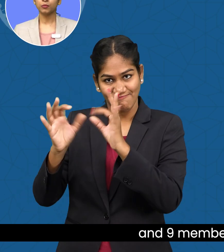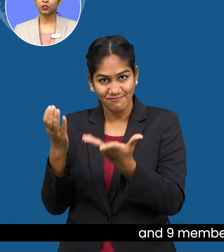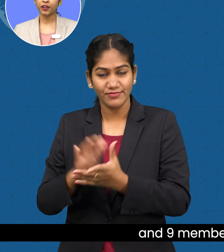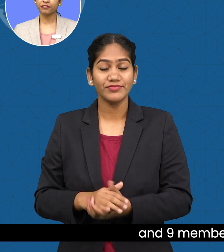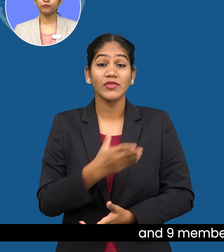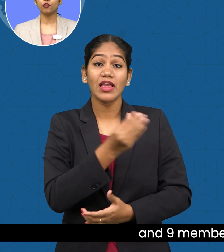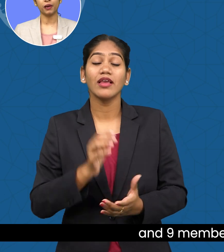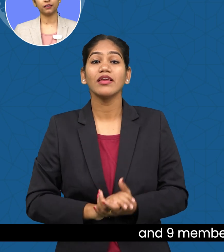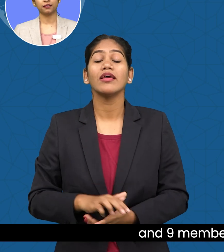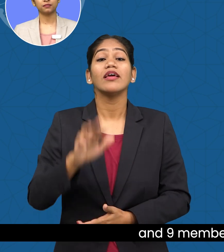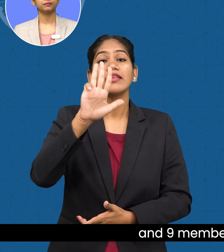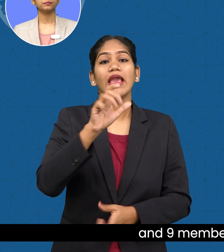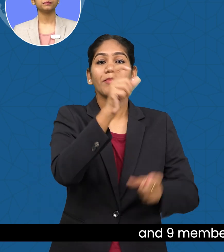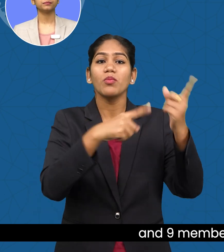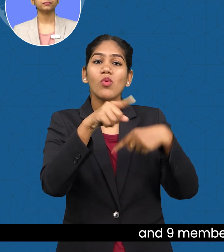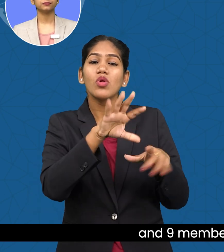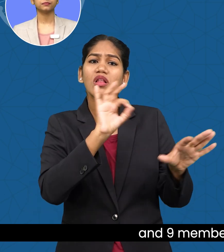9 members were from women.